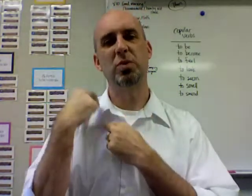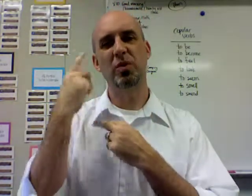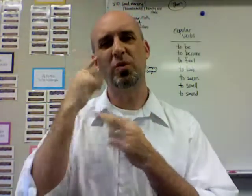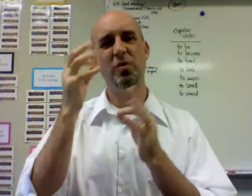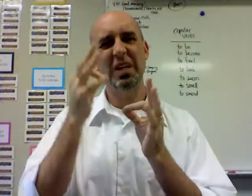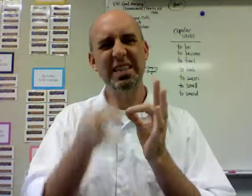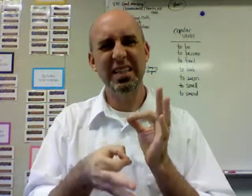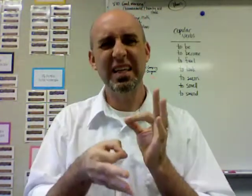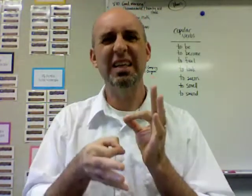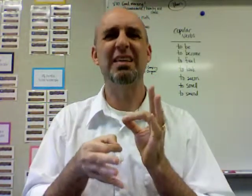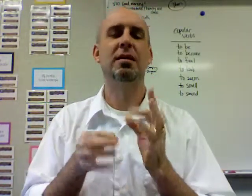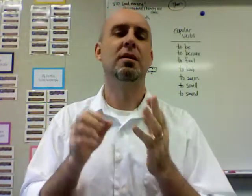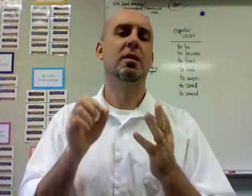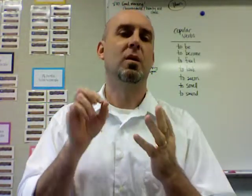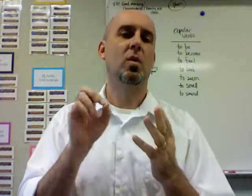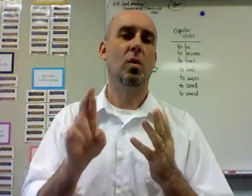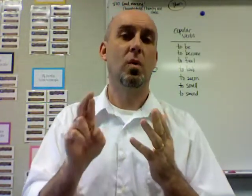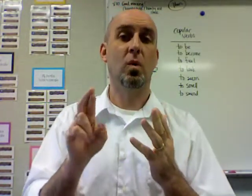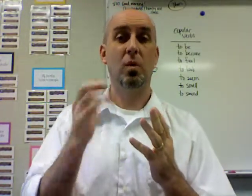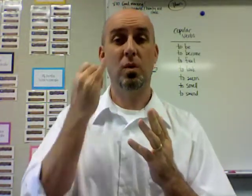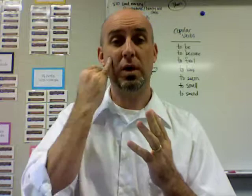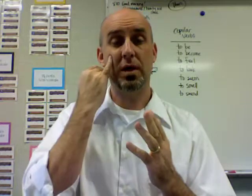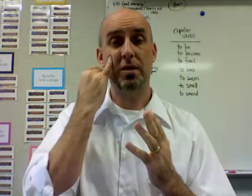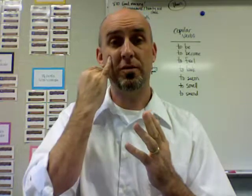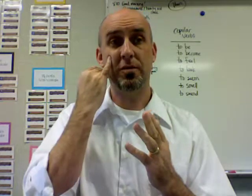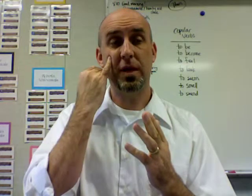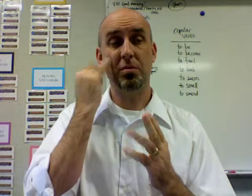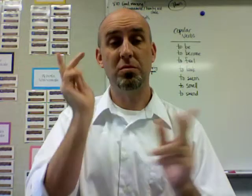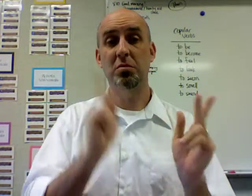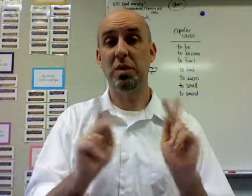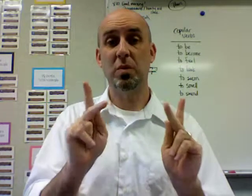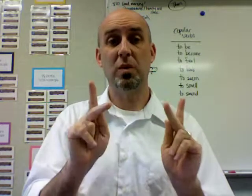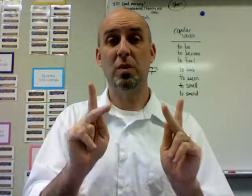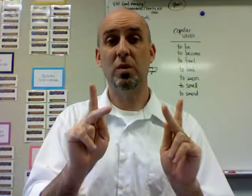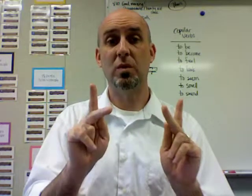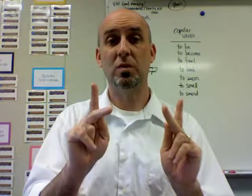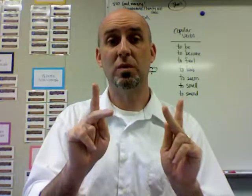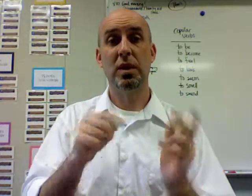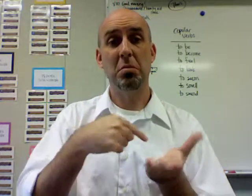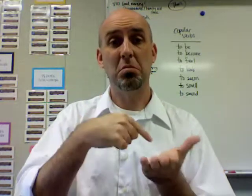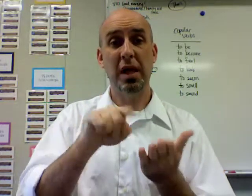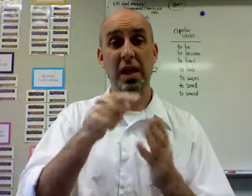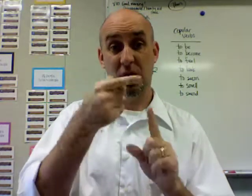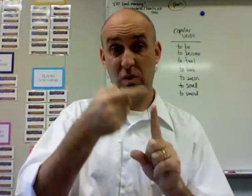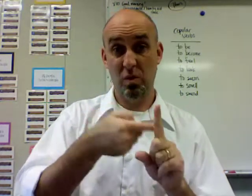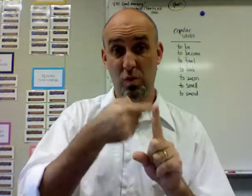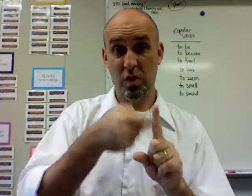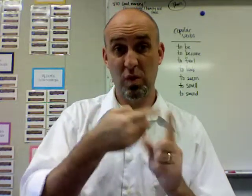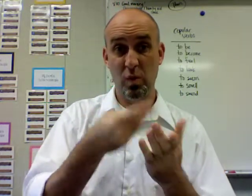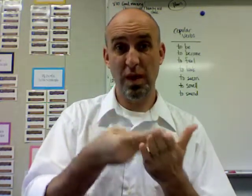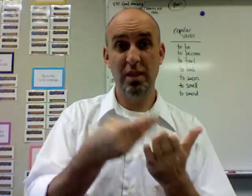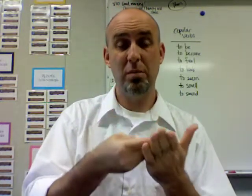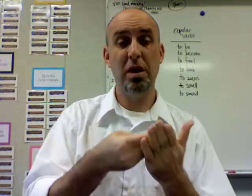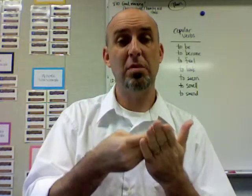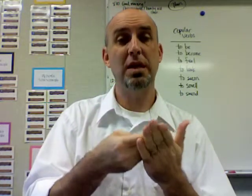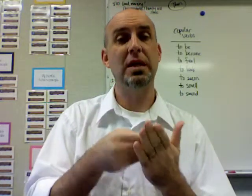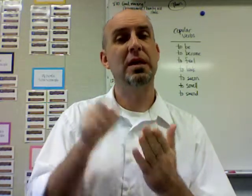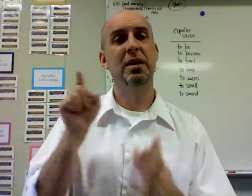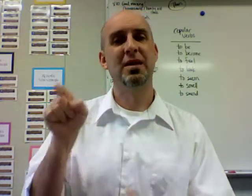for fixing it, or if people pay the rent, they pay money.